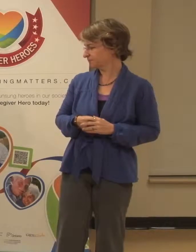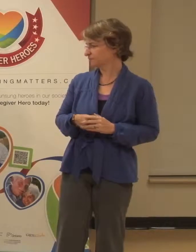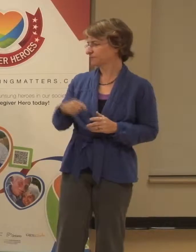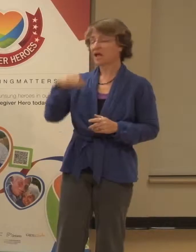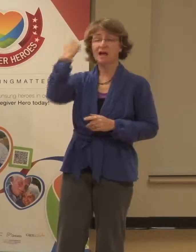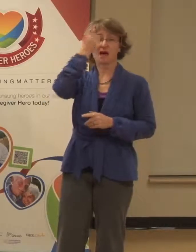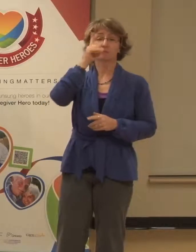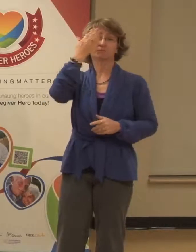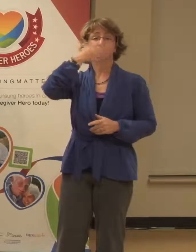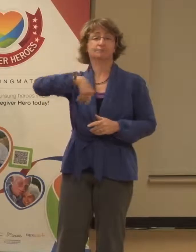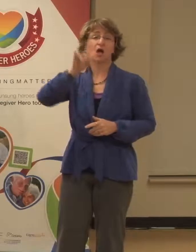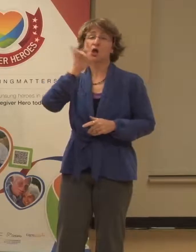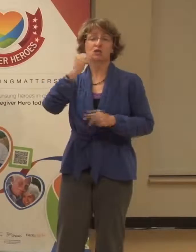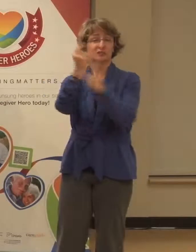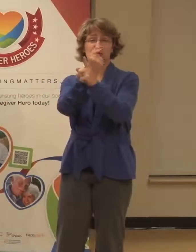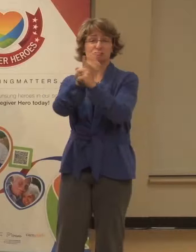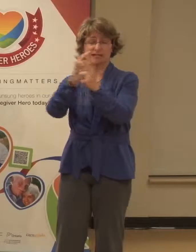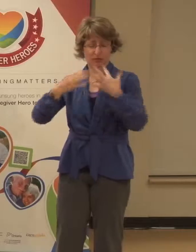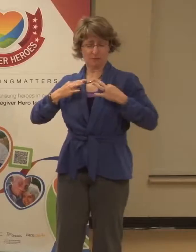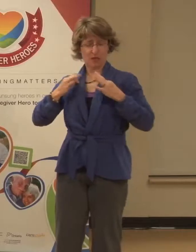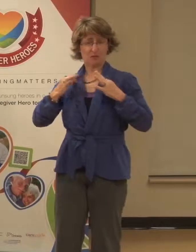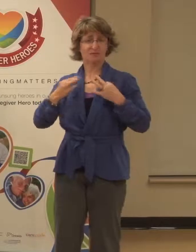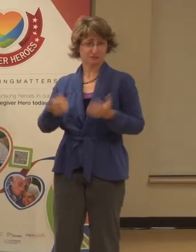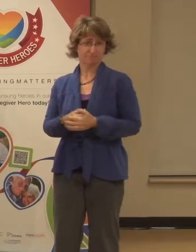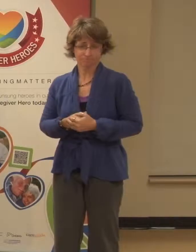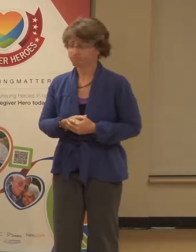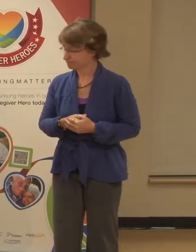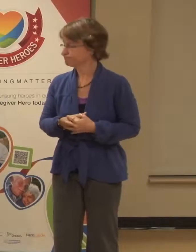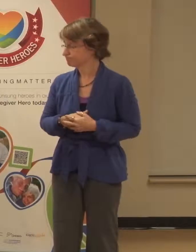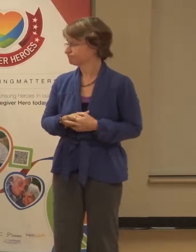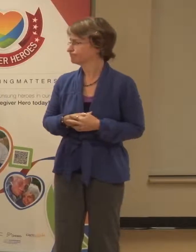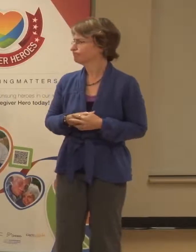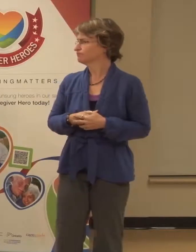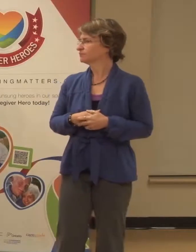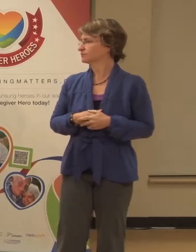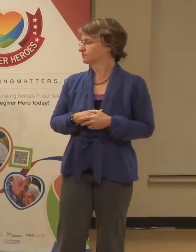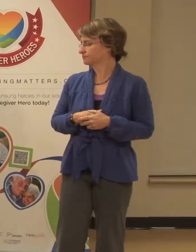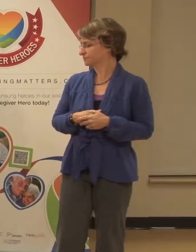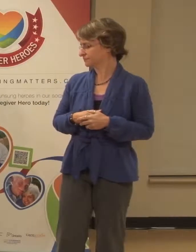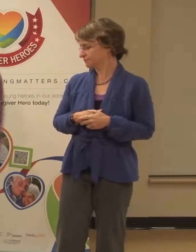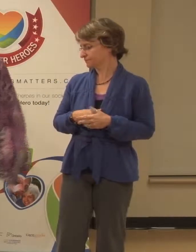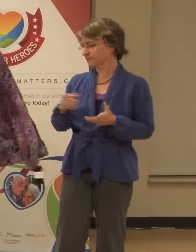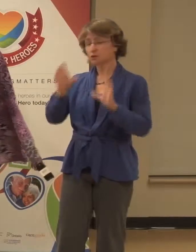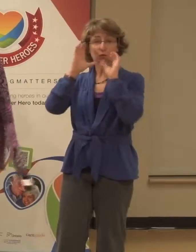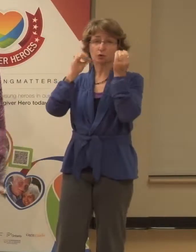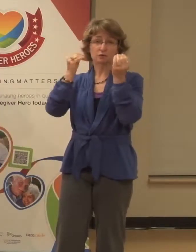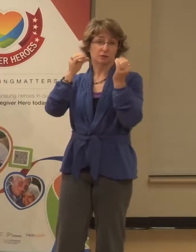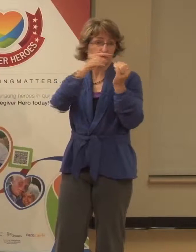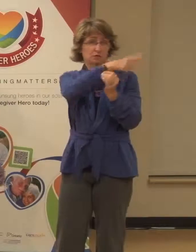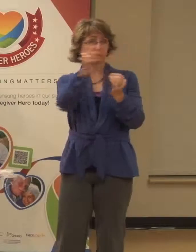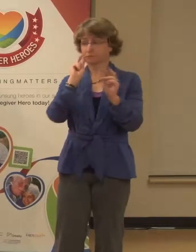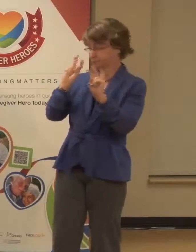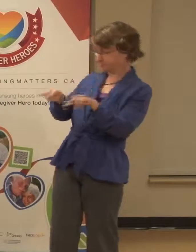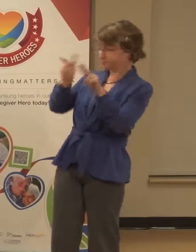and it looks like a complete normal top or shirt that you would wear. So nobody would even know that